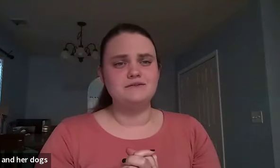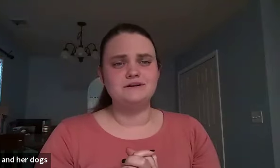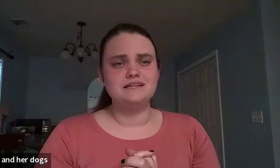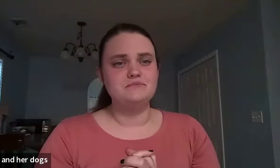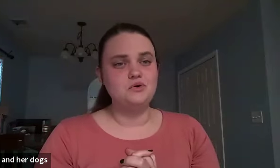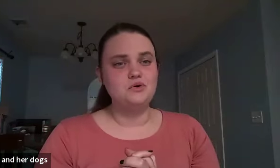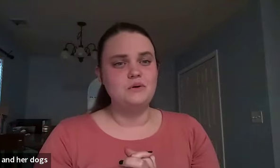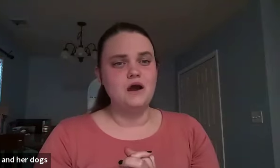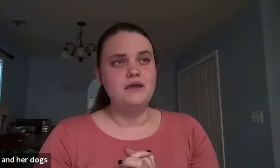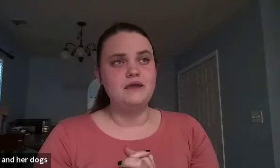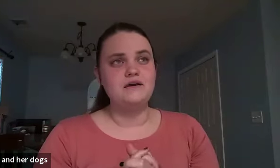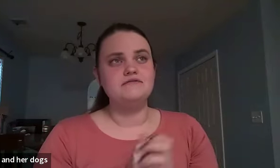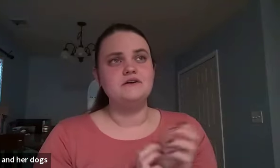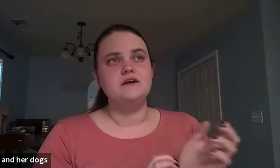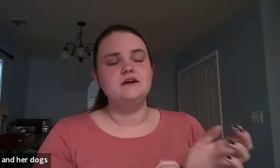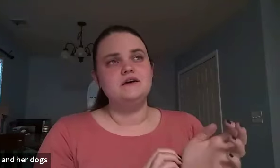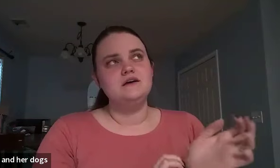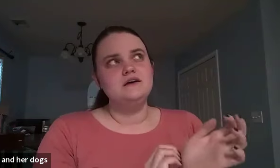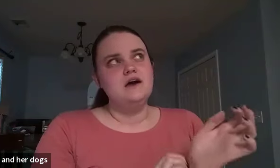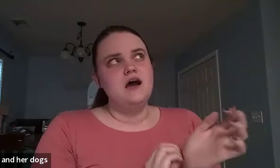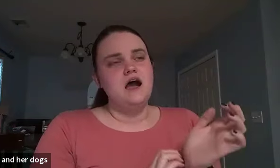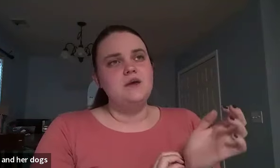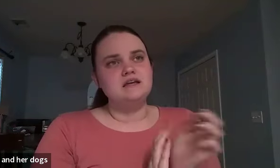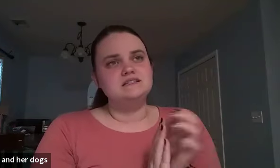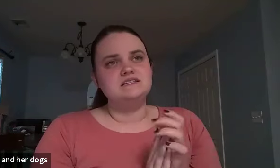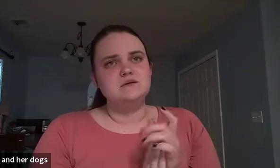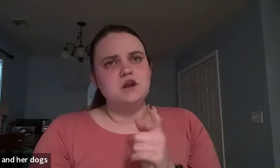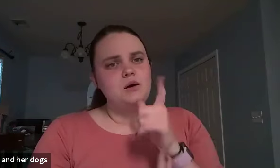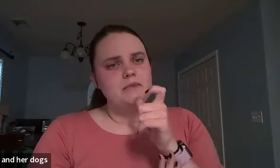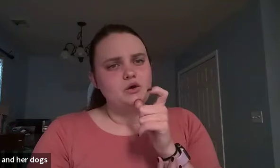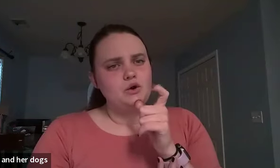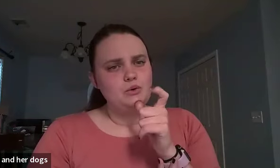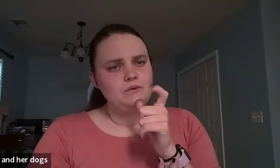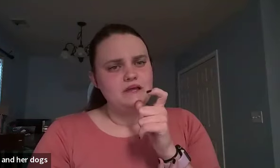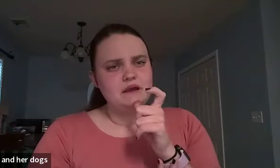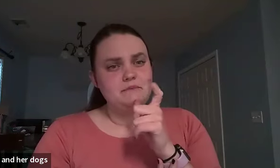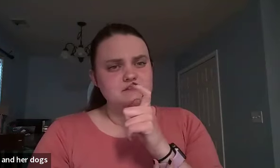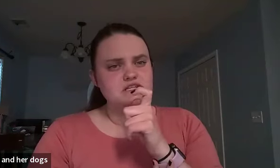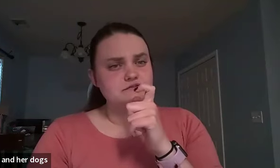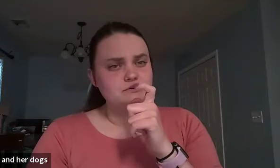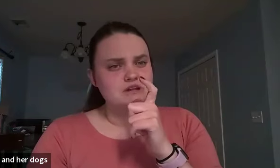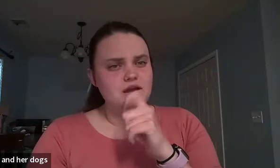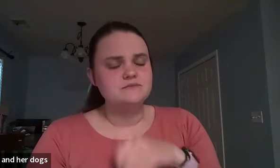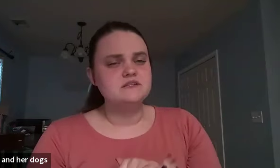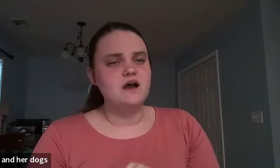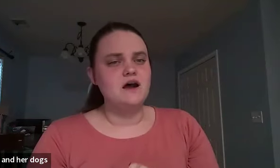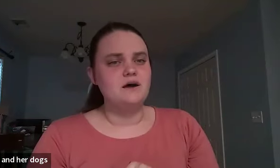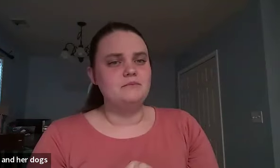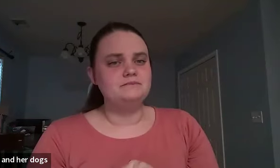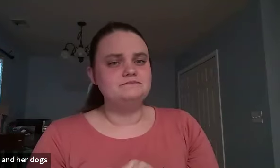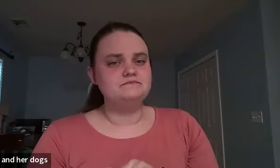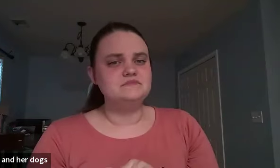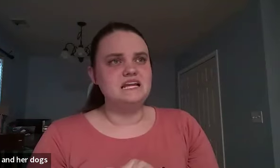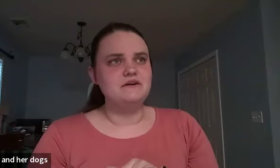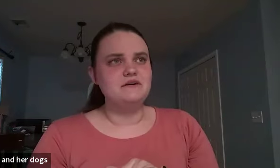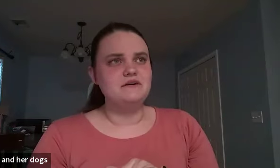for example, if I'm asking someone, I might go who, like I might bounce it a few times. If I was